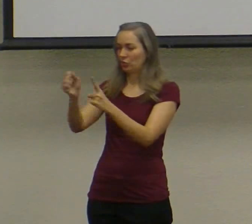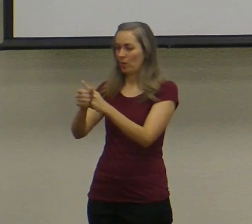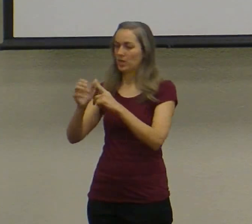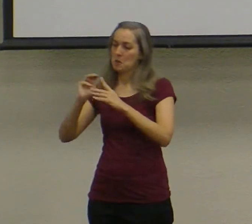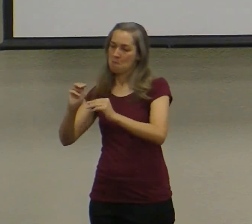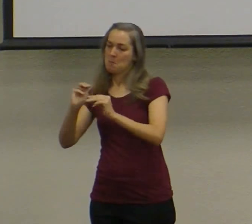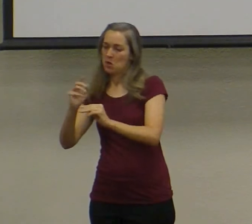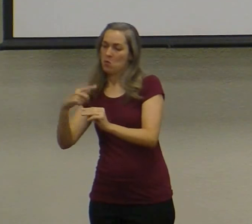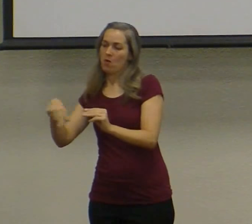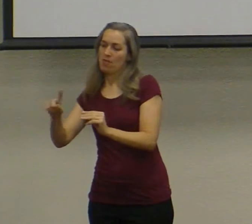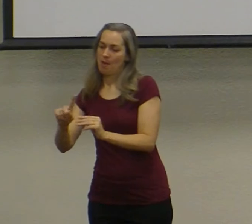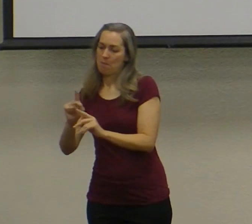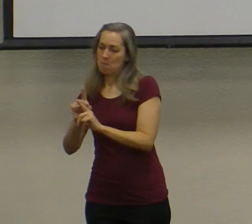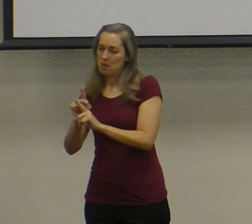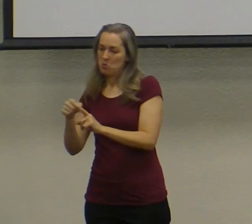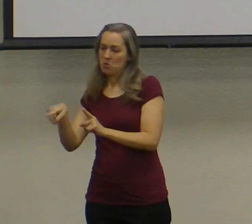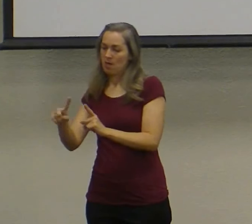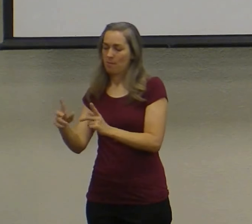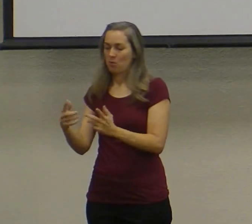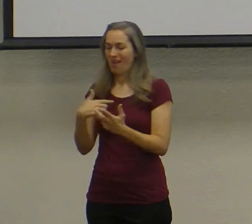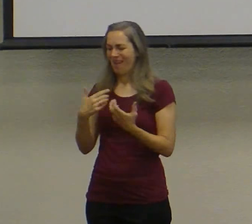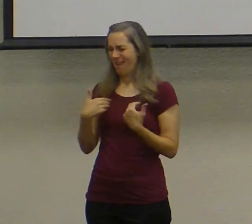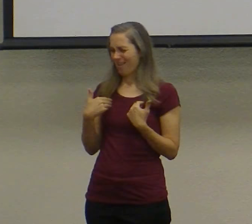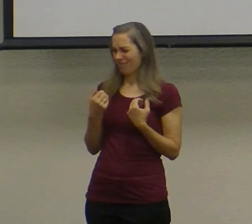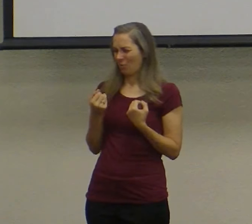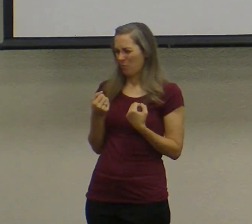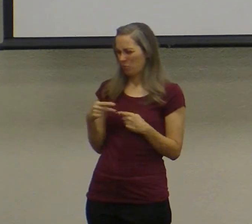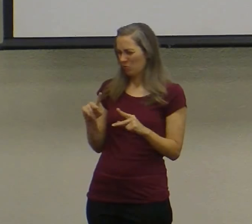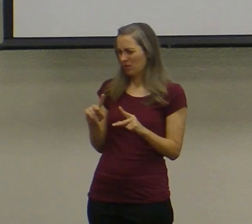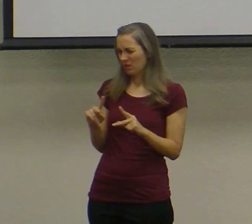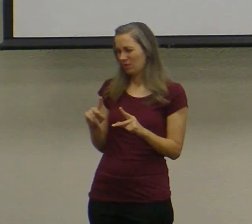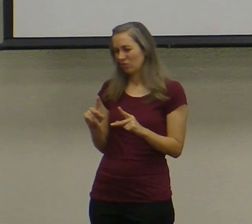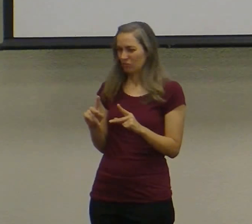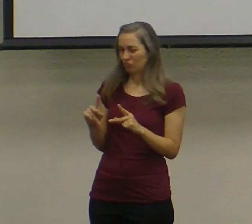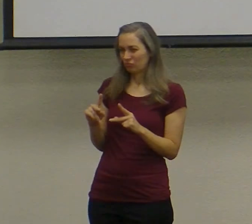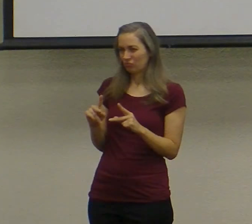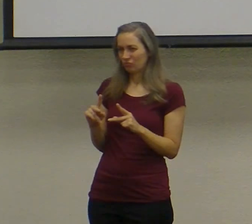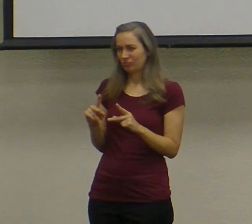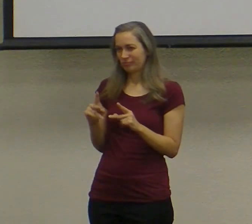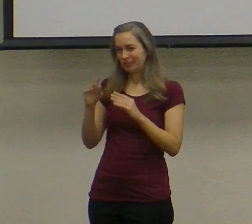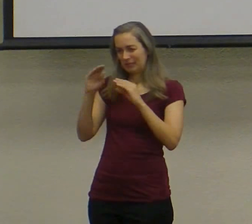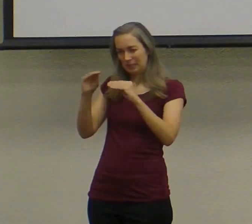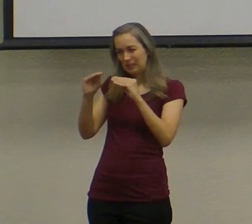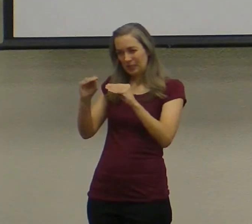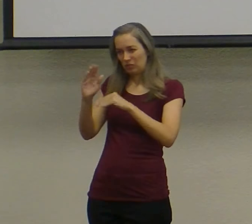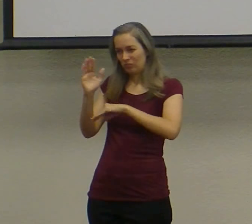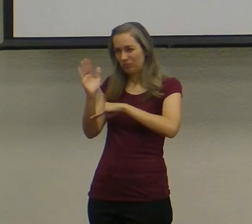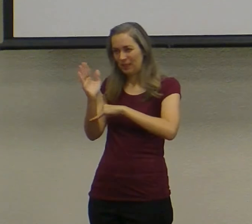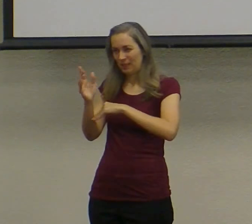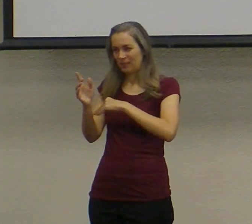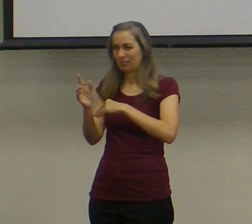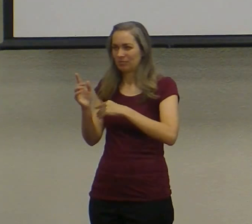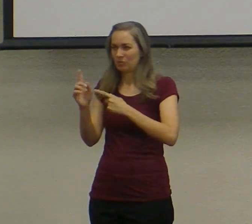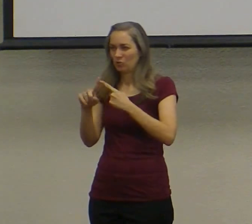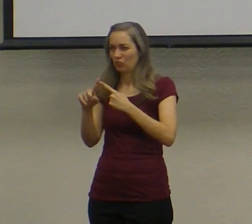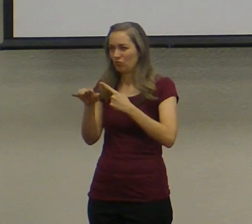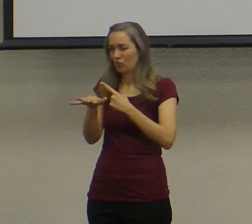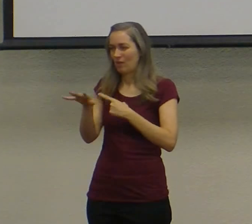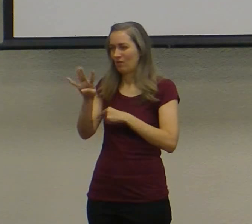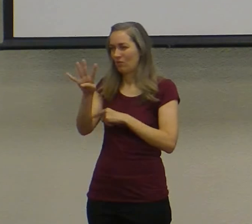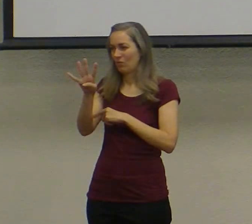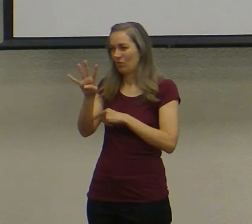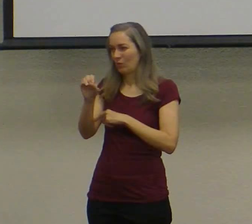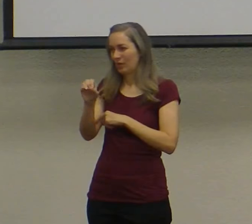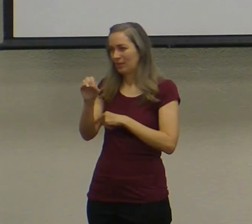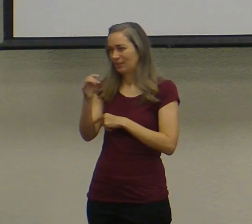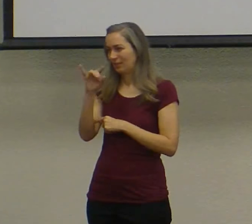mentoring and growing. So I got an opportunity from there to actually do like an empowerment session and speak to about 40 youth.